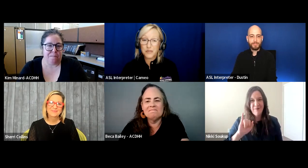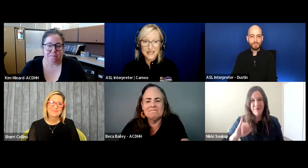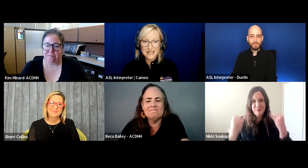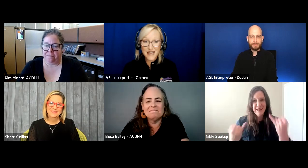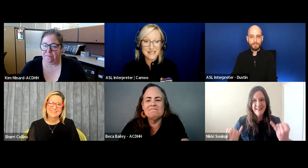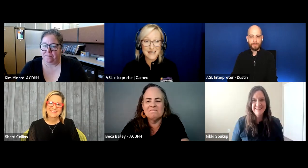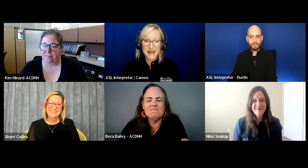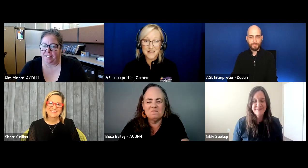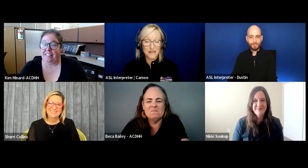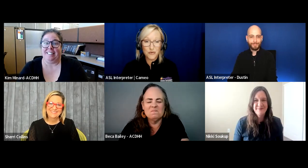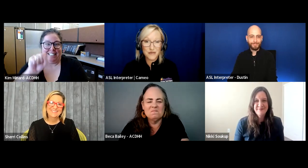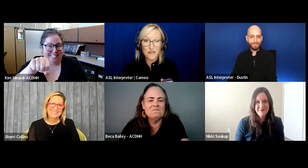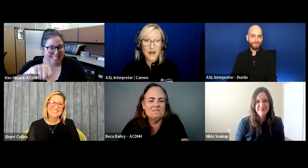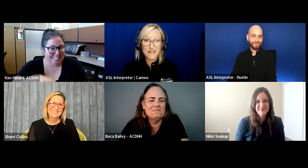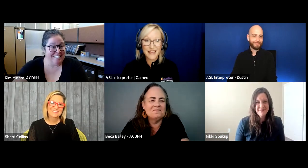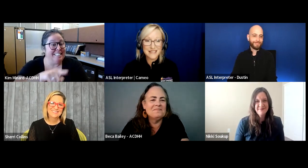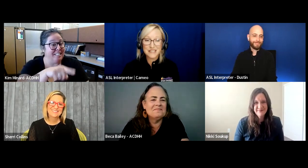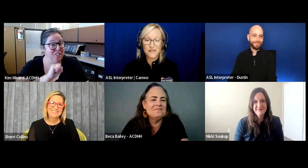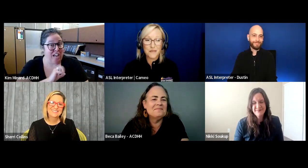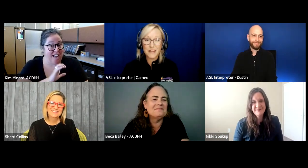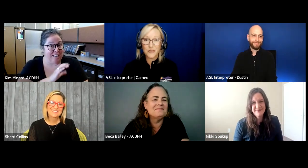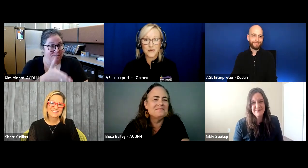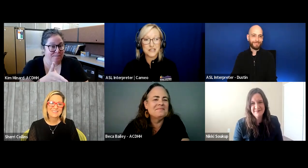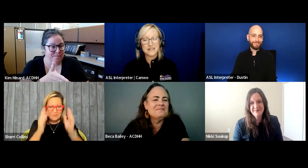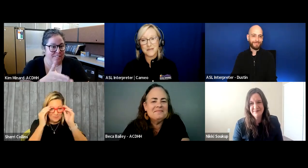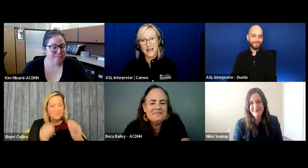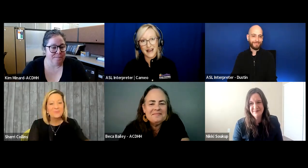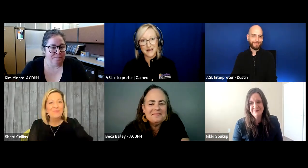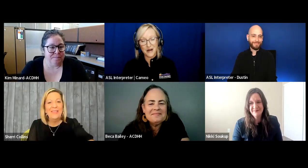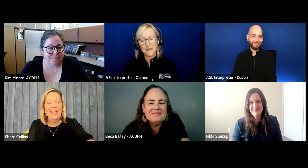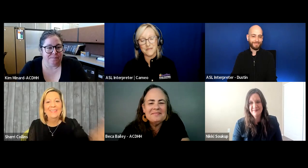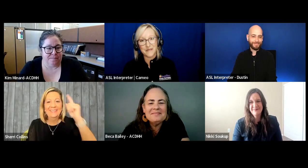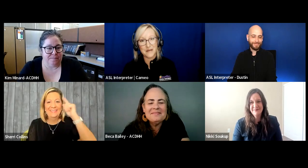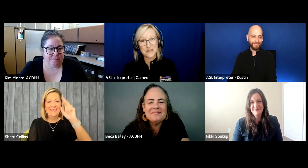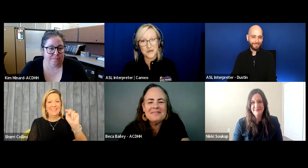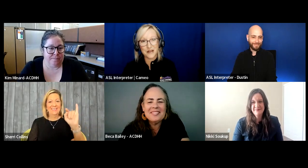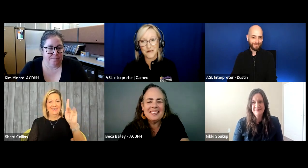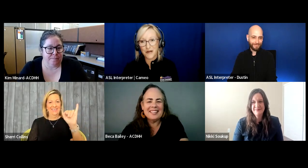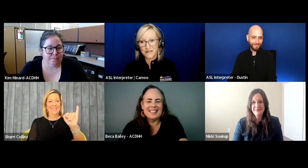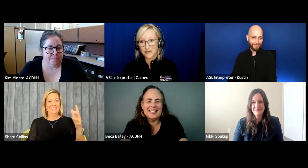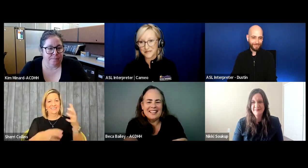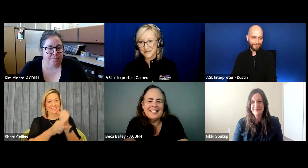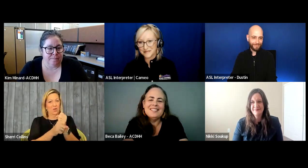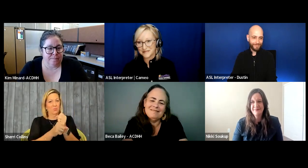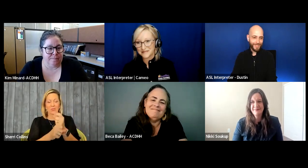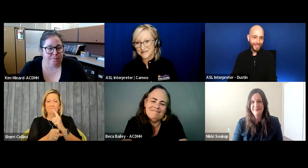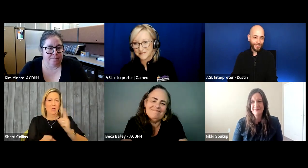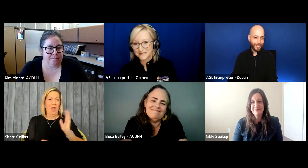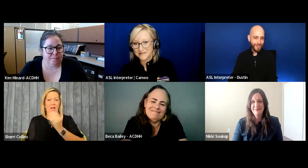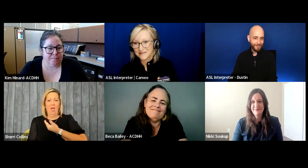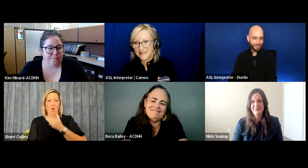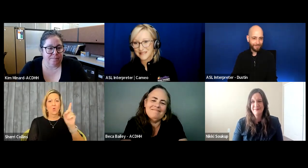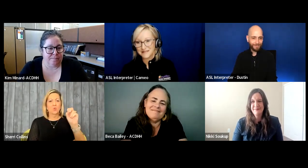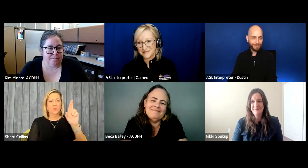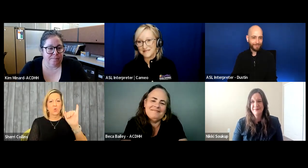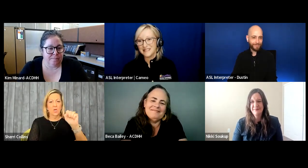So please, yes, if you have any ideas for me or you want to reach out to me, I am also here for all of you.